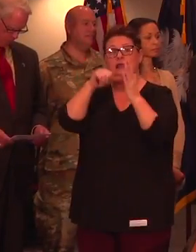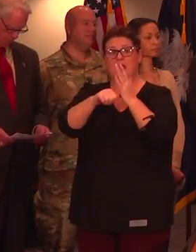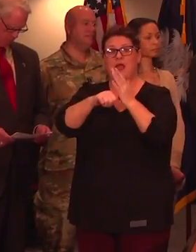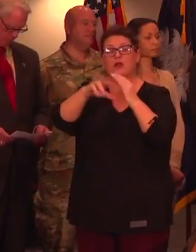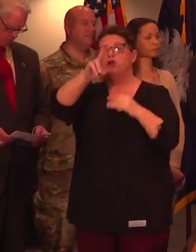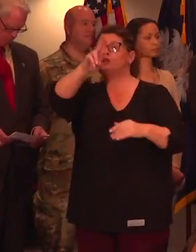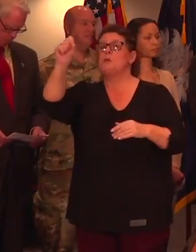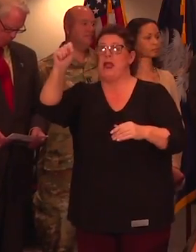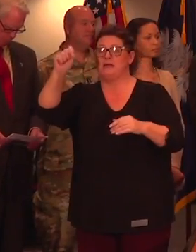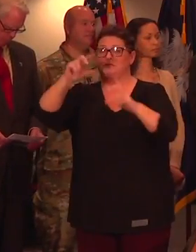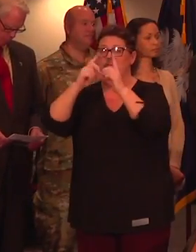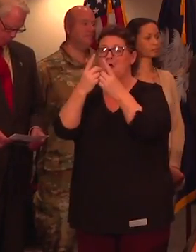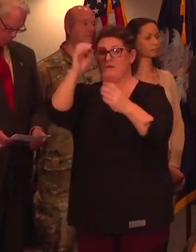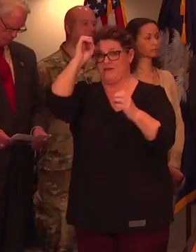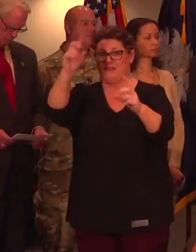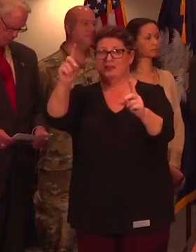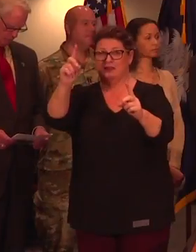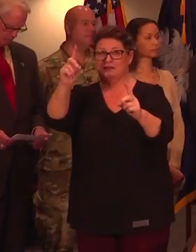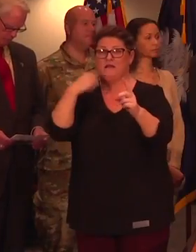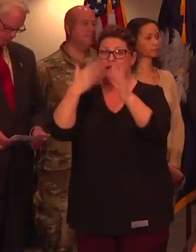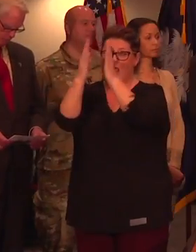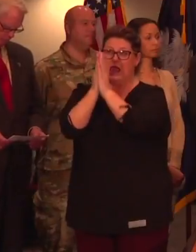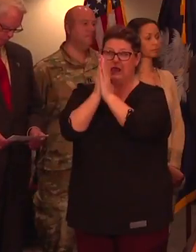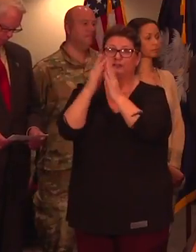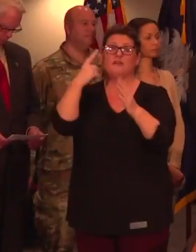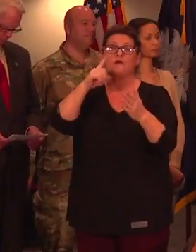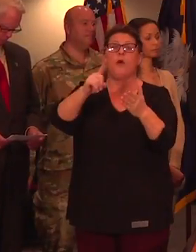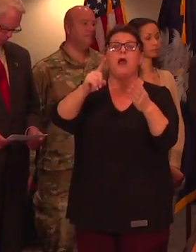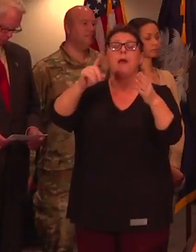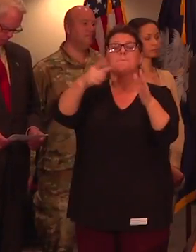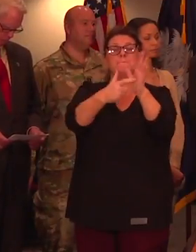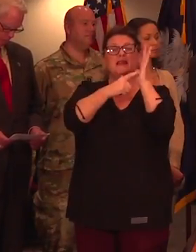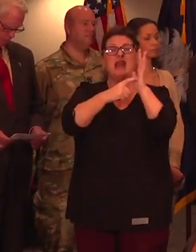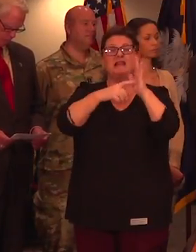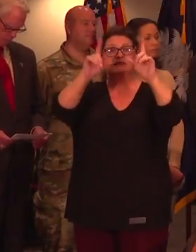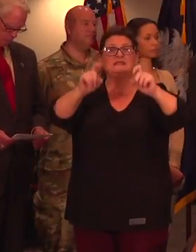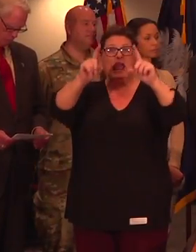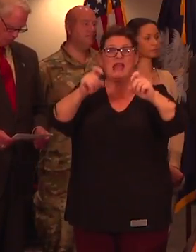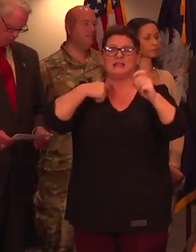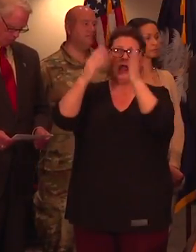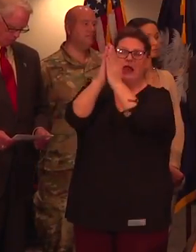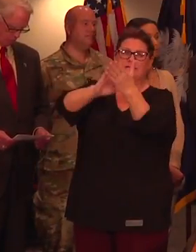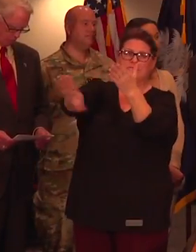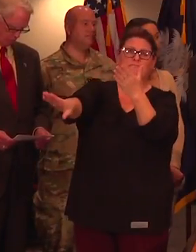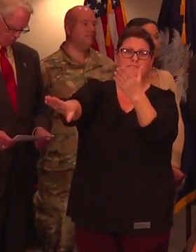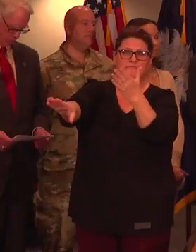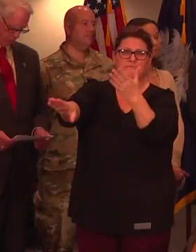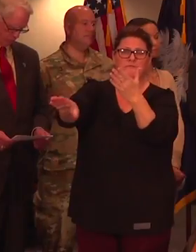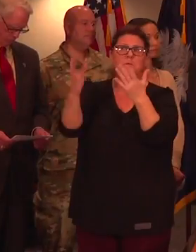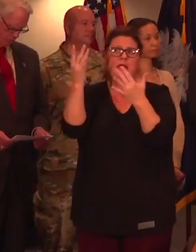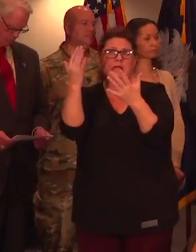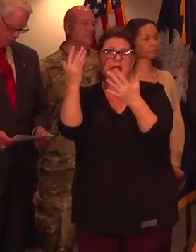Education asking for a waiver on our federal mandated testing. I anticipate hearing back from them. Other states